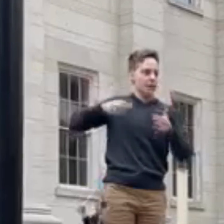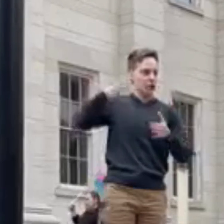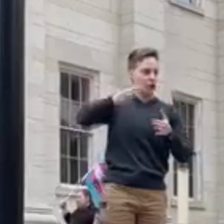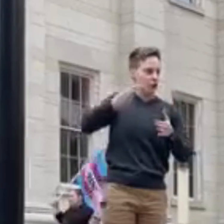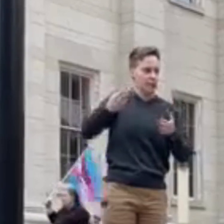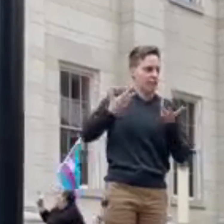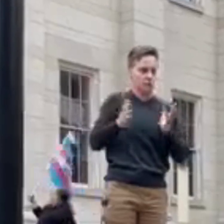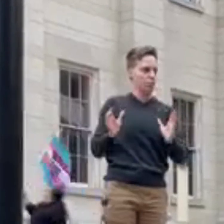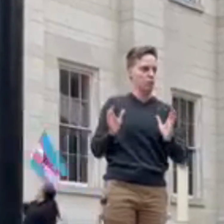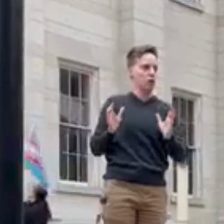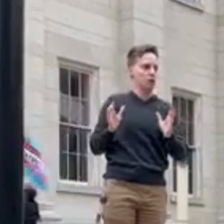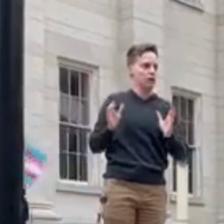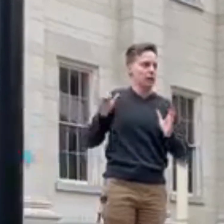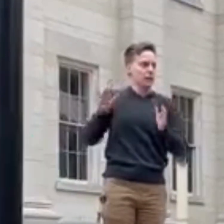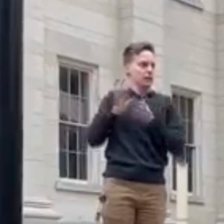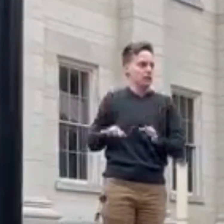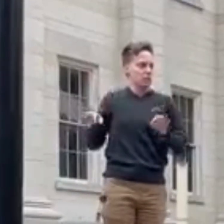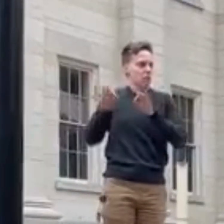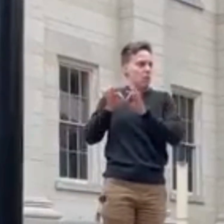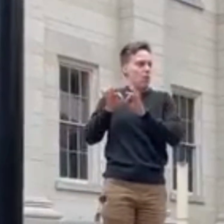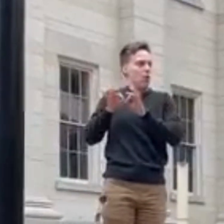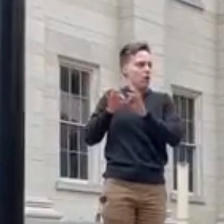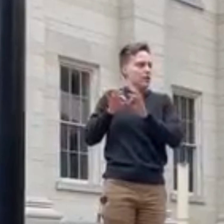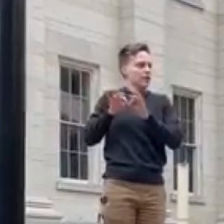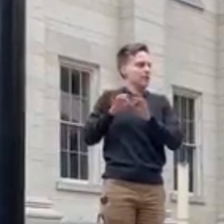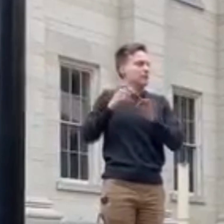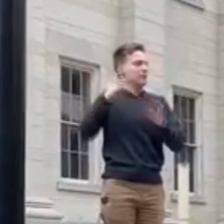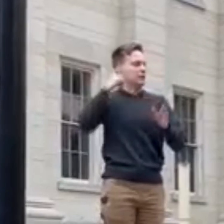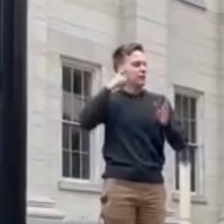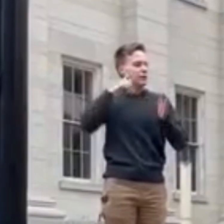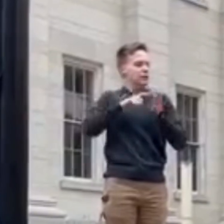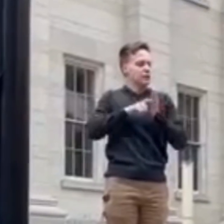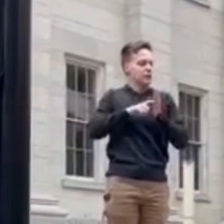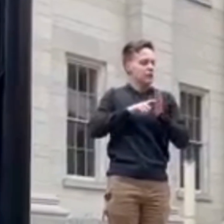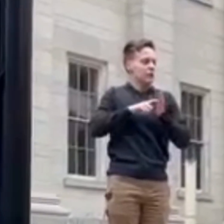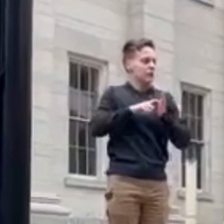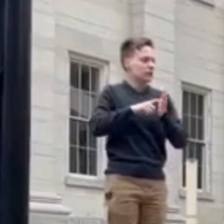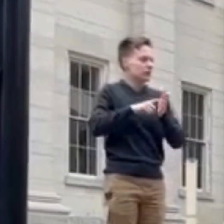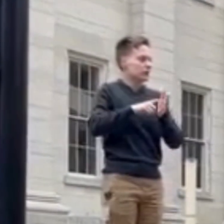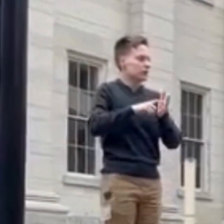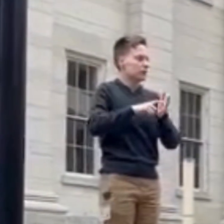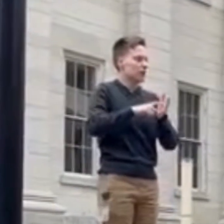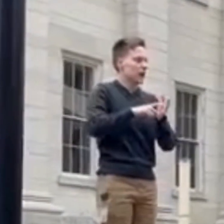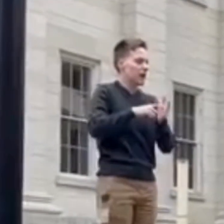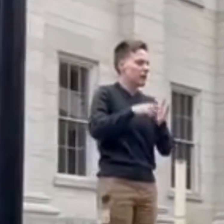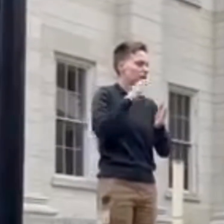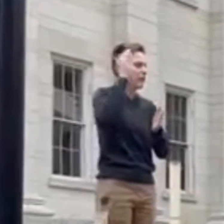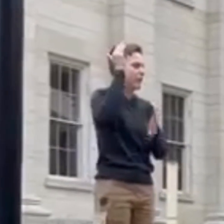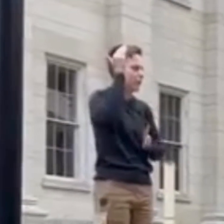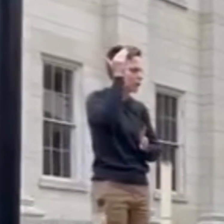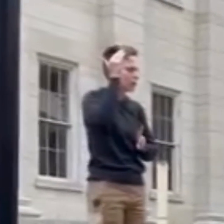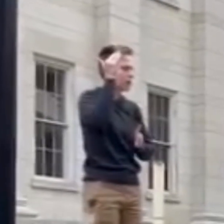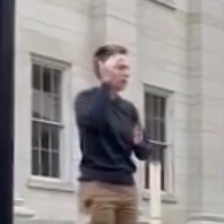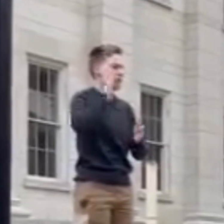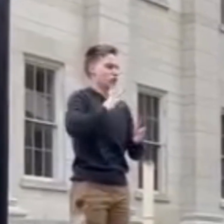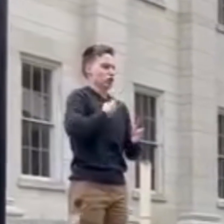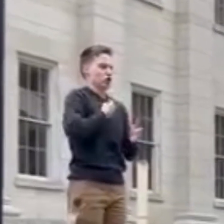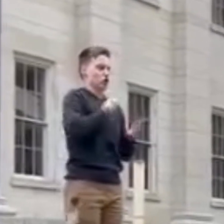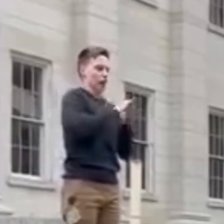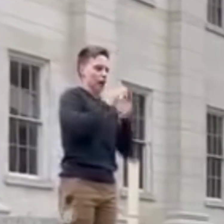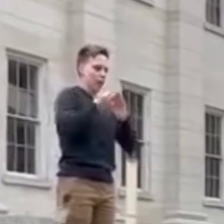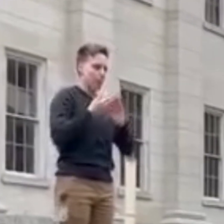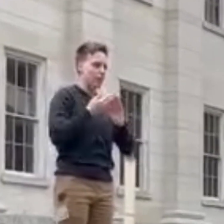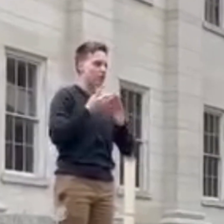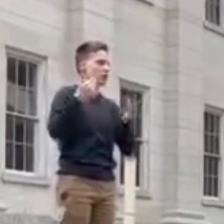anybody's noticed, but things are not looking great for the trans community right now. Every day there's a